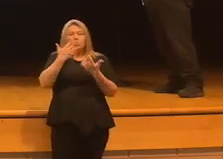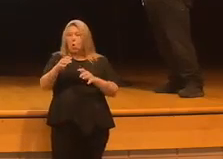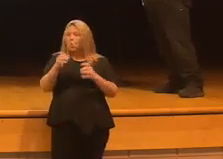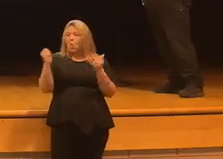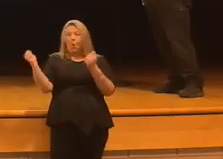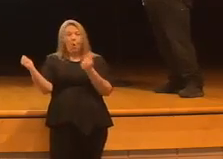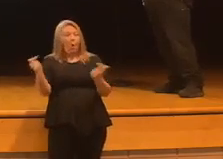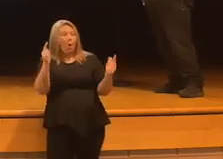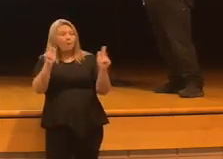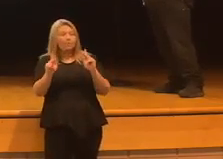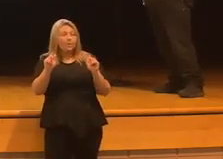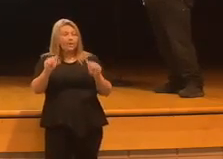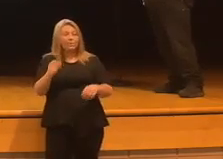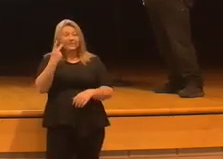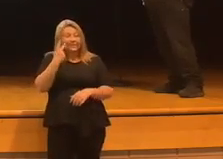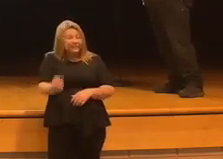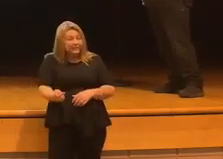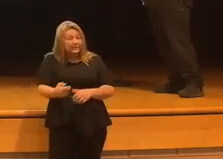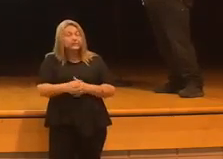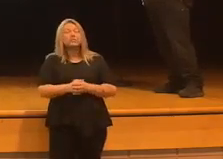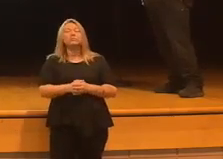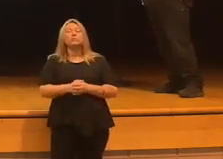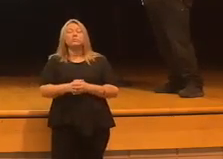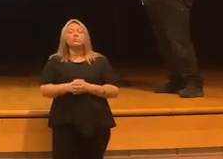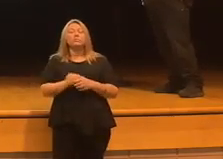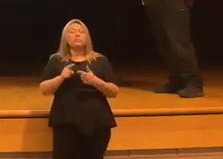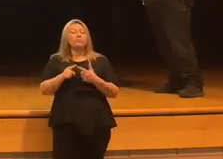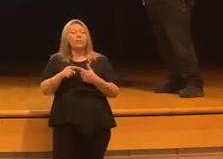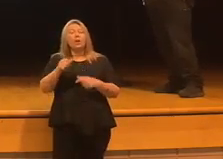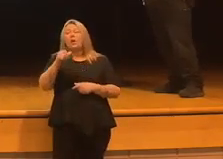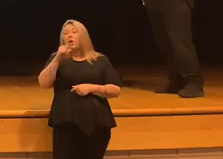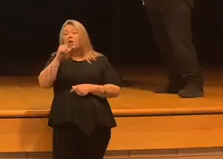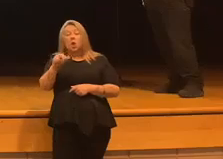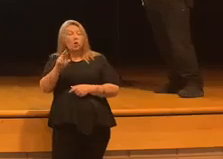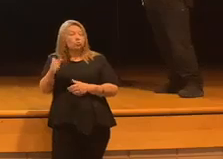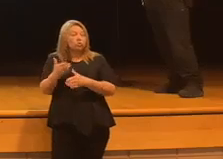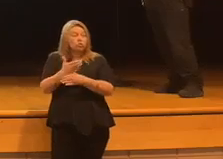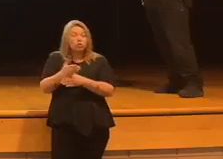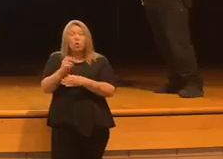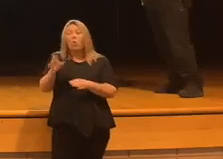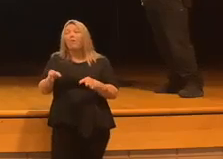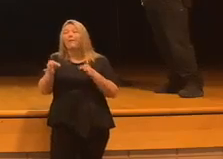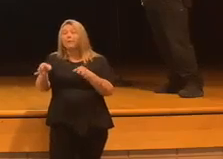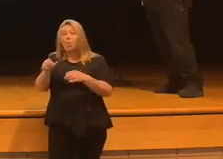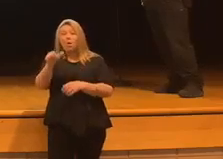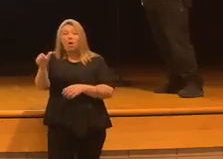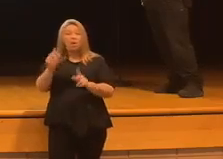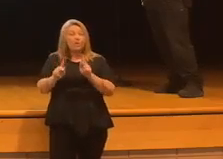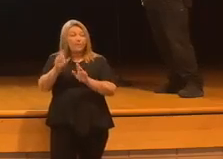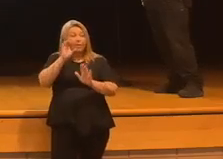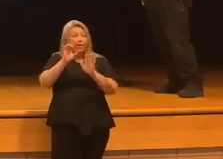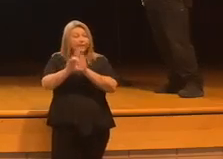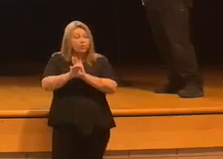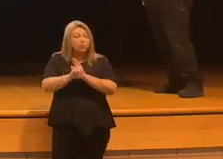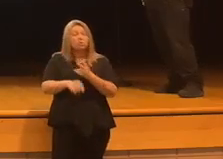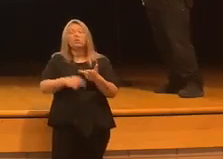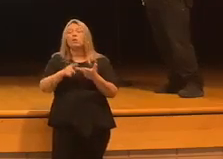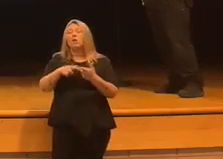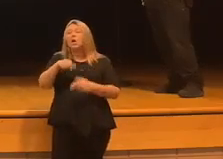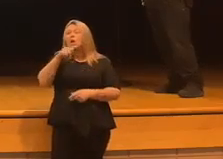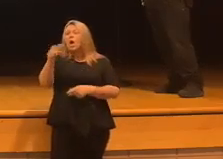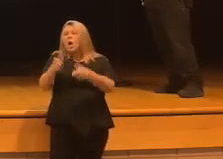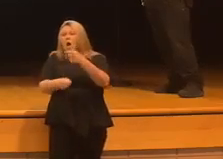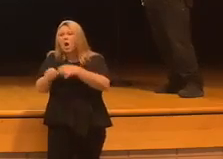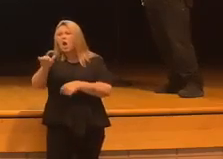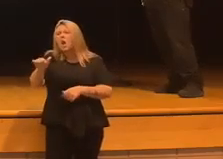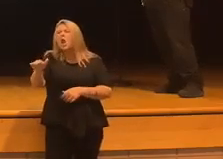see. Don't forward anyone else's images. Don't ask or pressure anyone to share